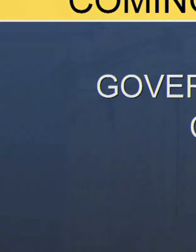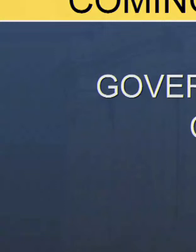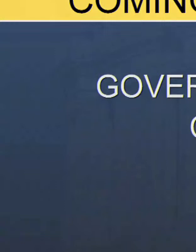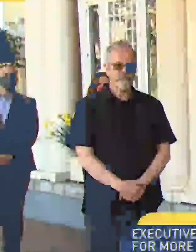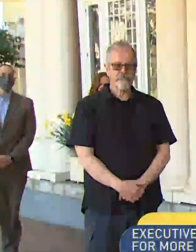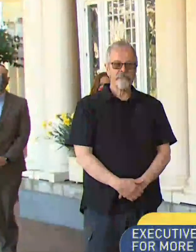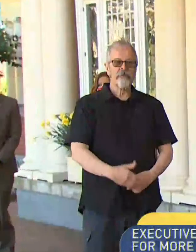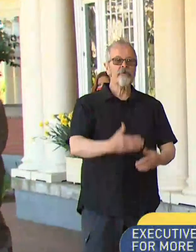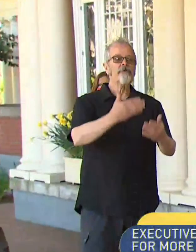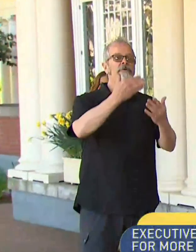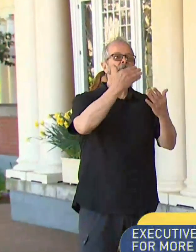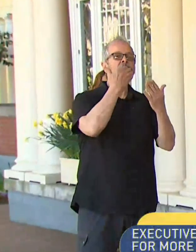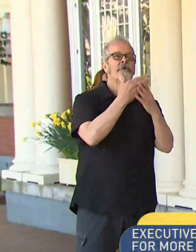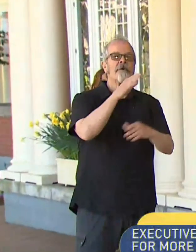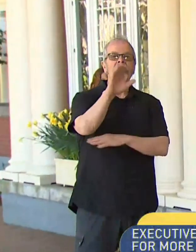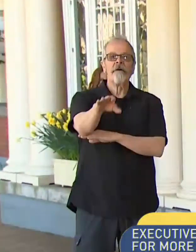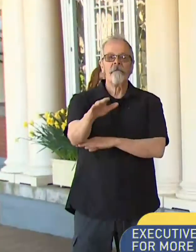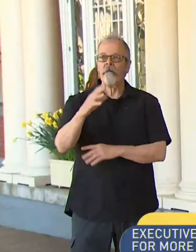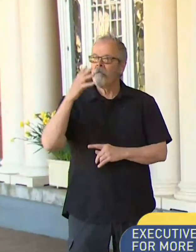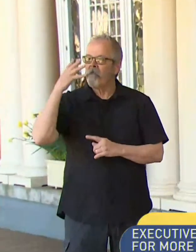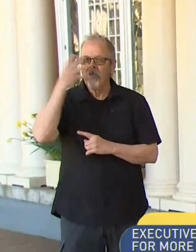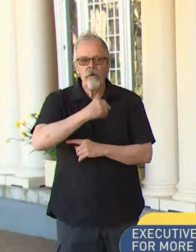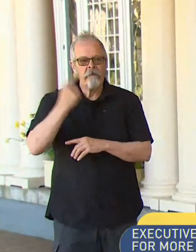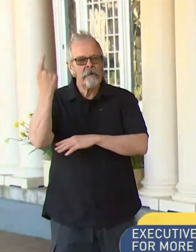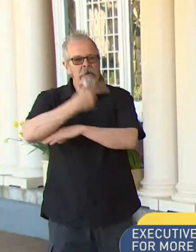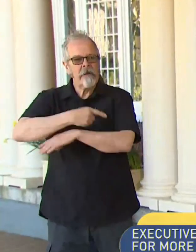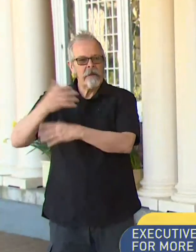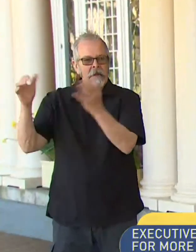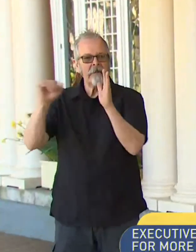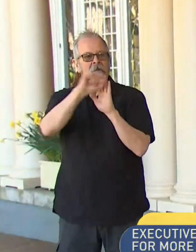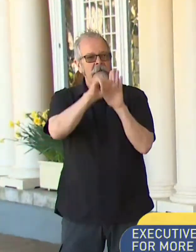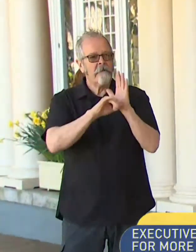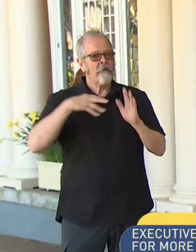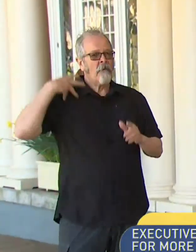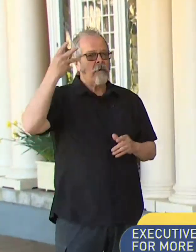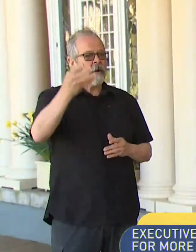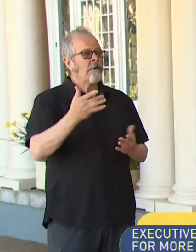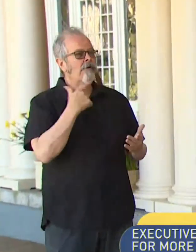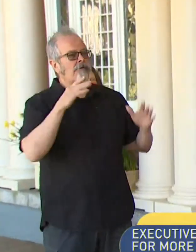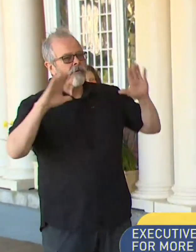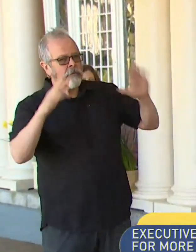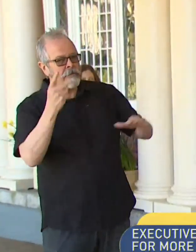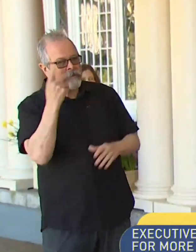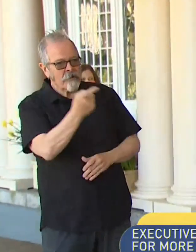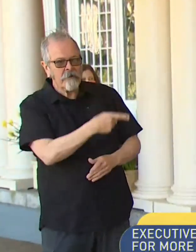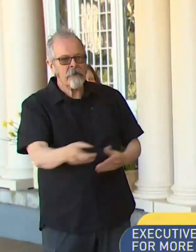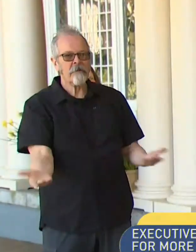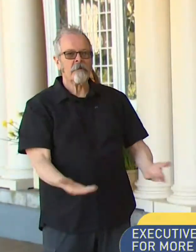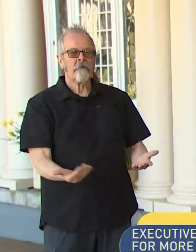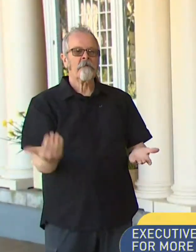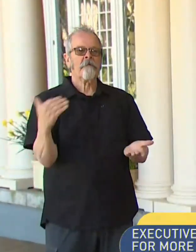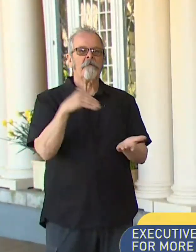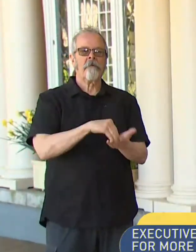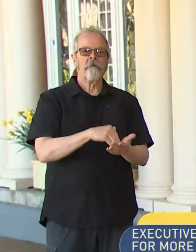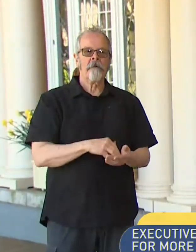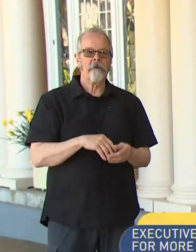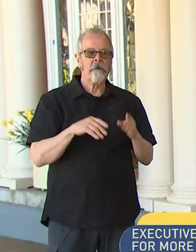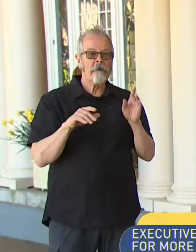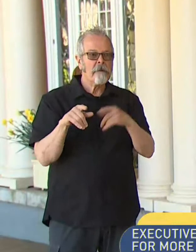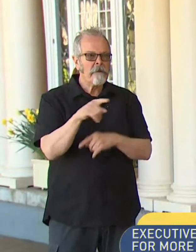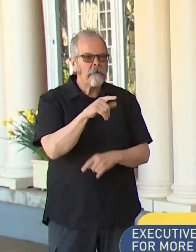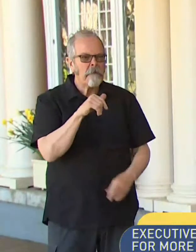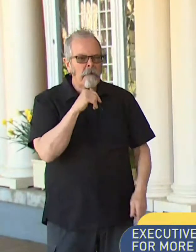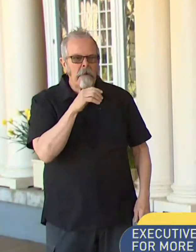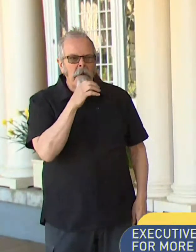Good afternoon on a beautiful day in the state of Washington. It's great to see you here in person again. You haven't aged a year since I've last